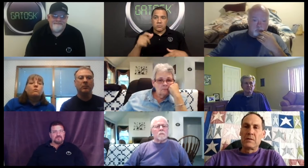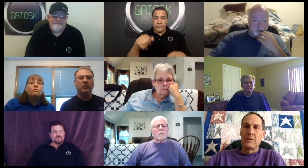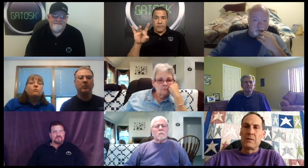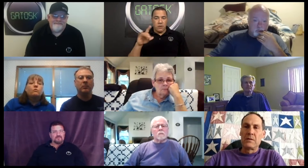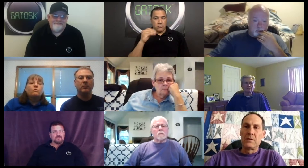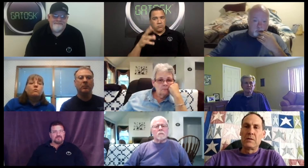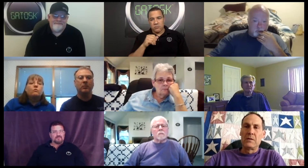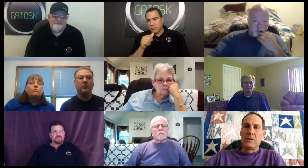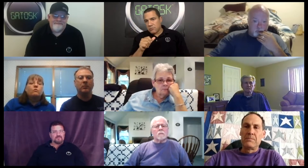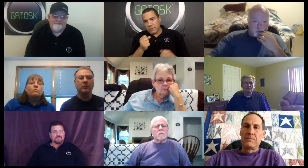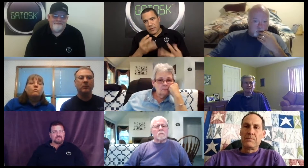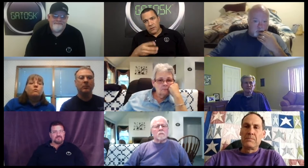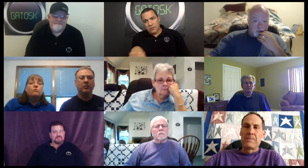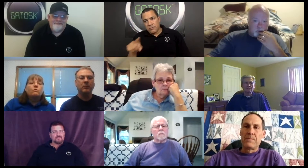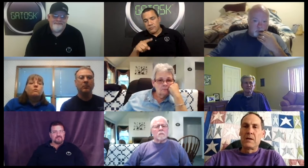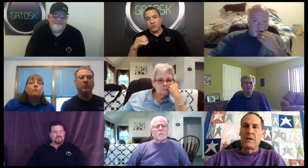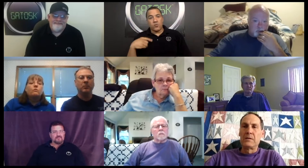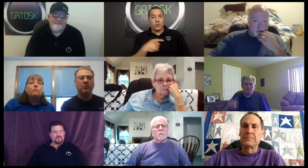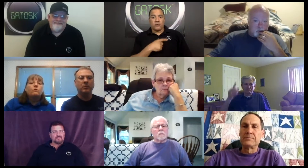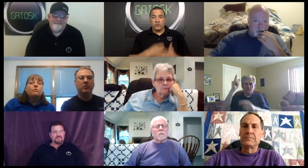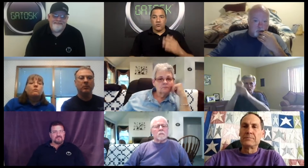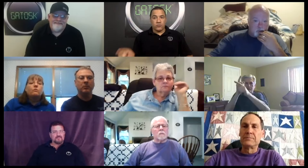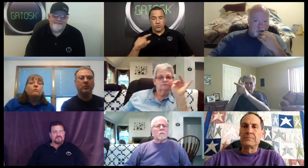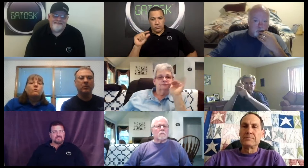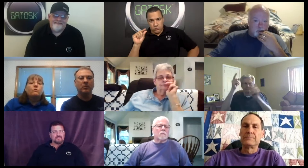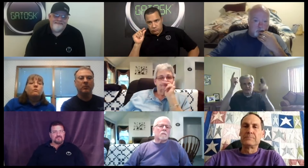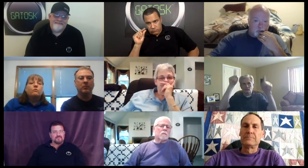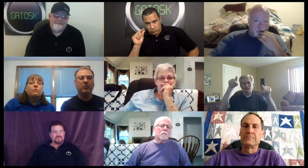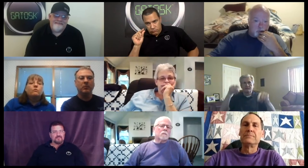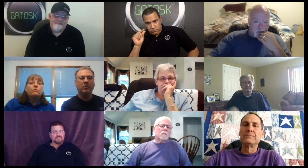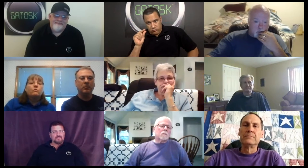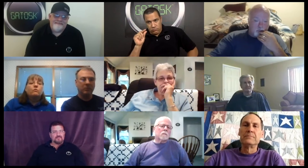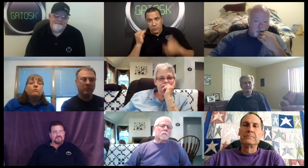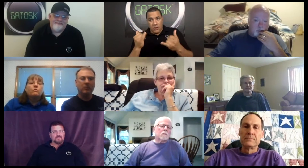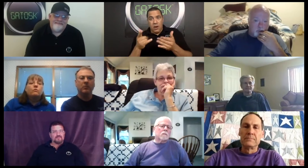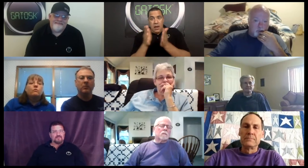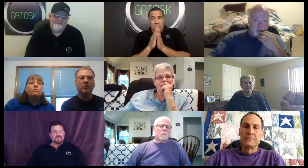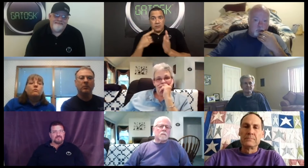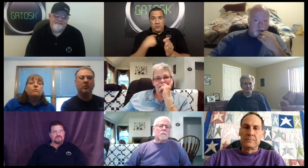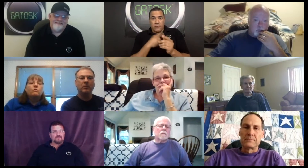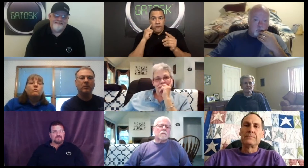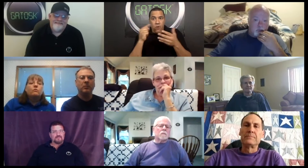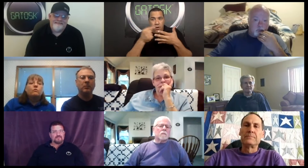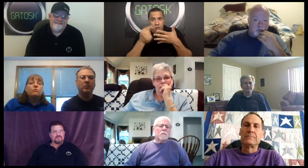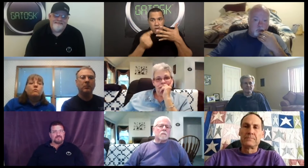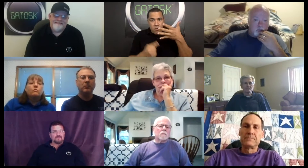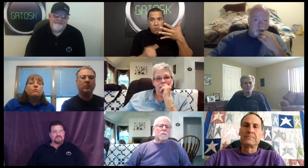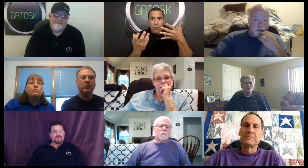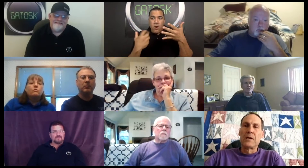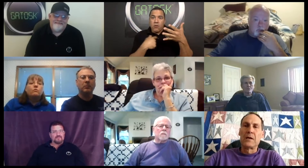investment capital. There's just not that many out there. So we are charging very little. And now you're asking for a